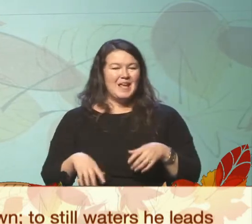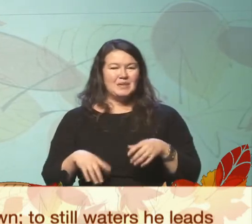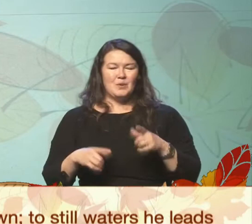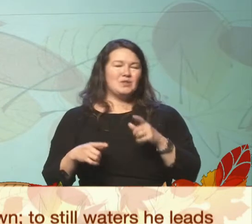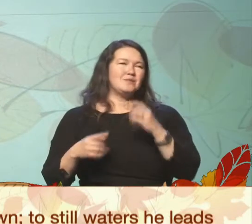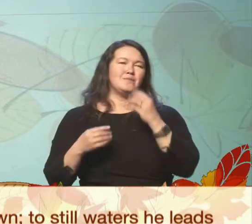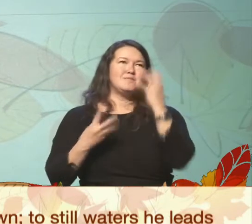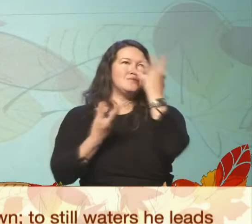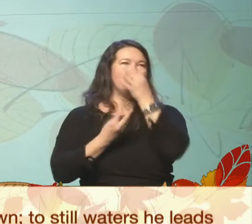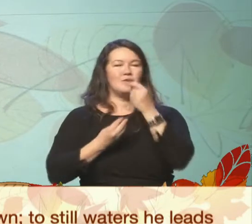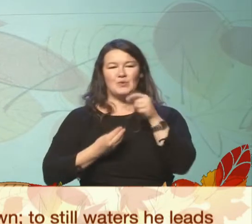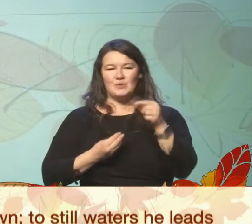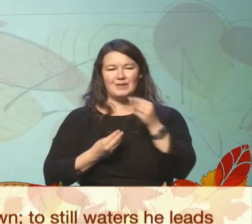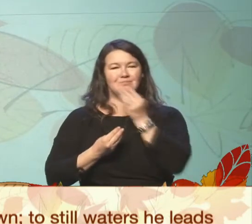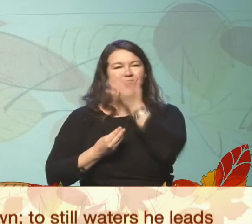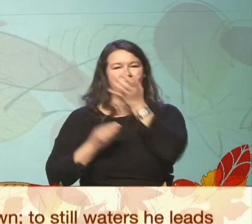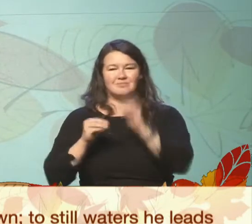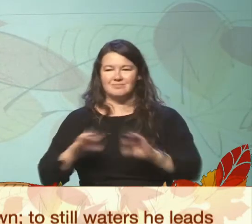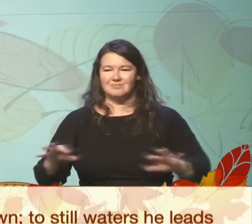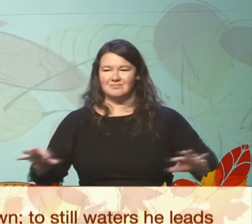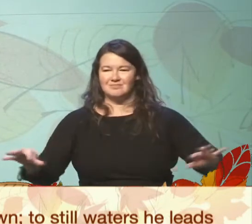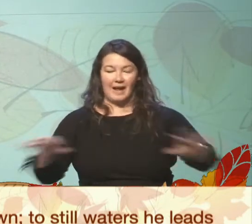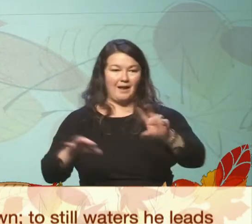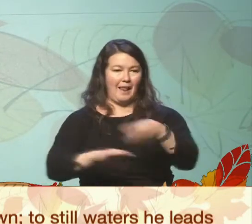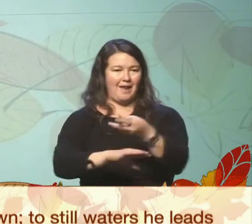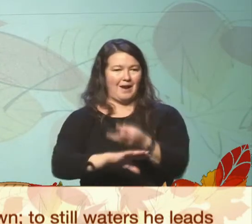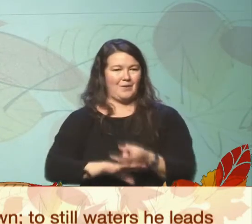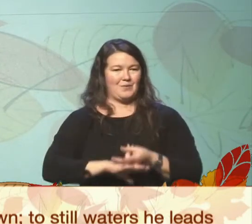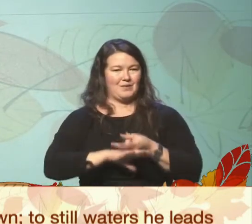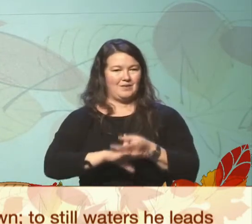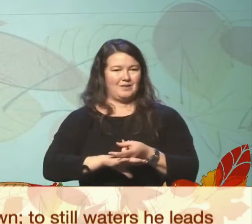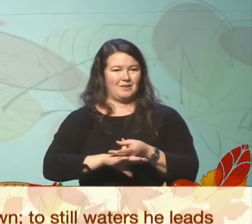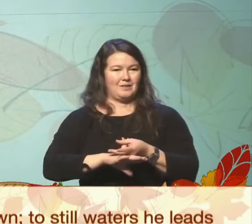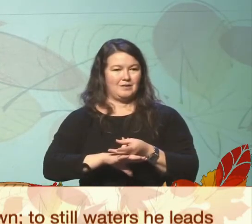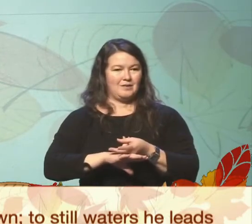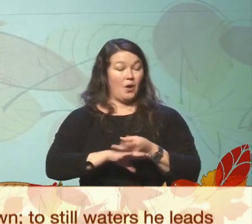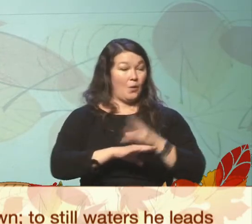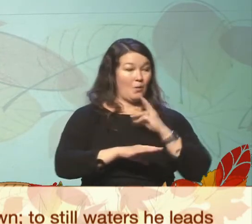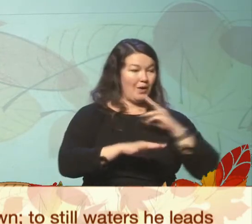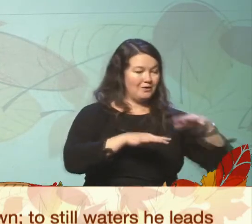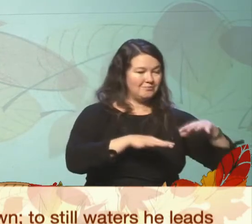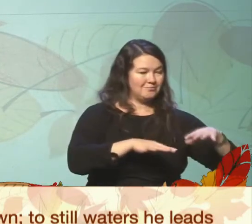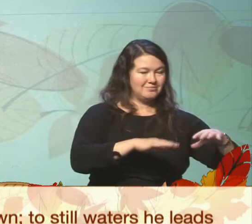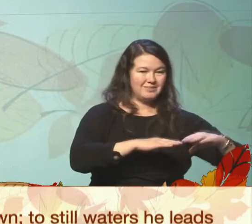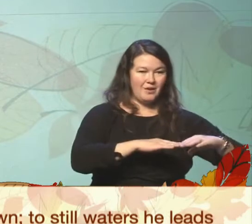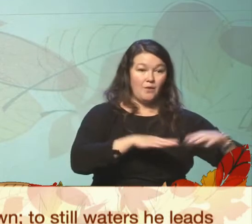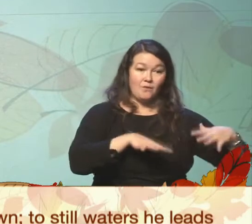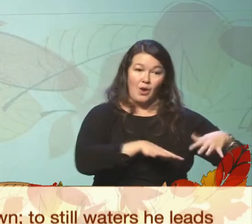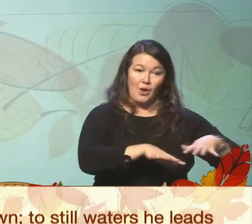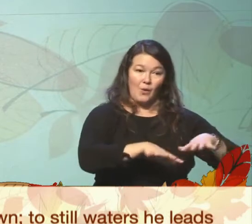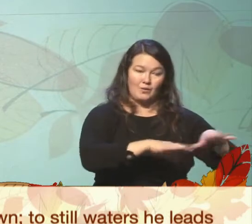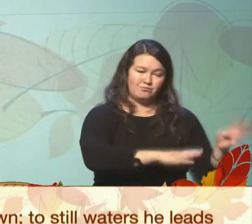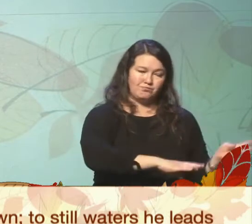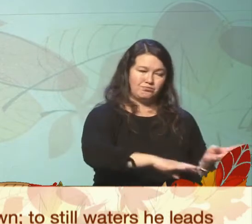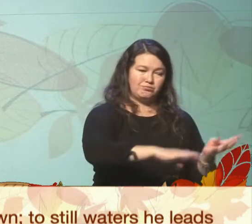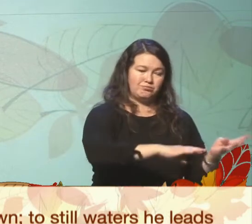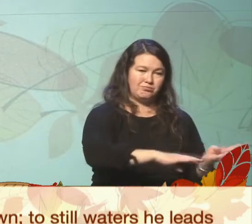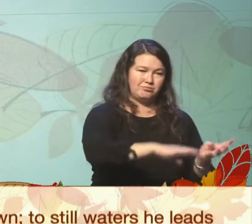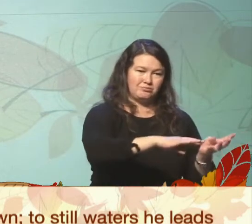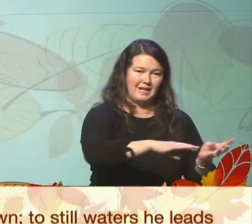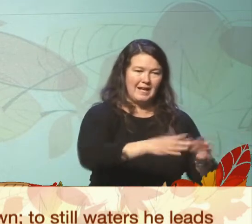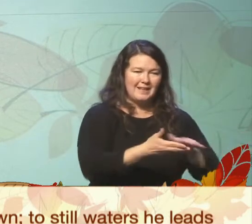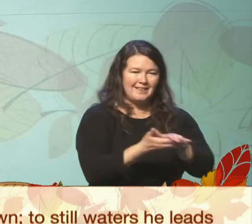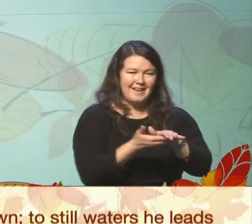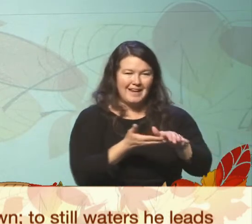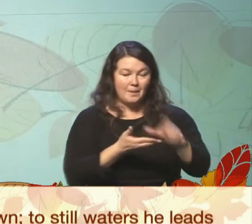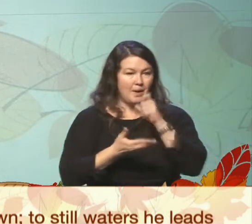green pastures. I lie down. To still waters he leads me, to waters that are flowing, that are clean, but not so fast and